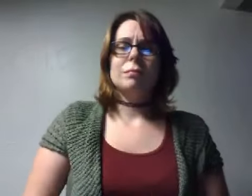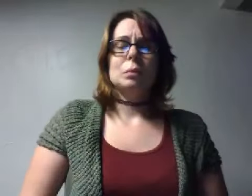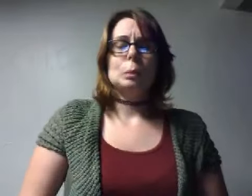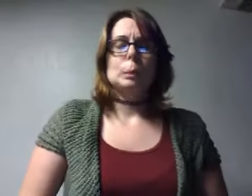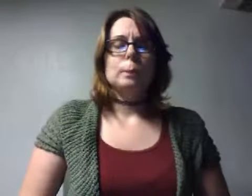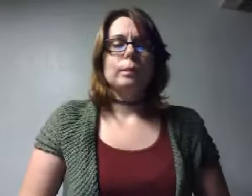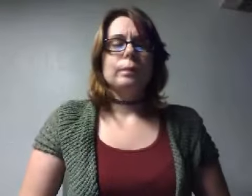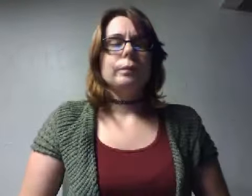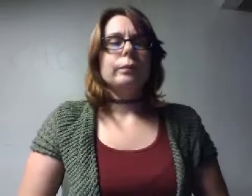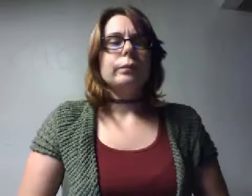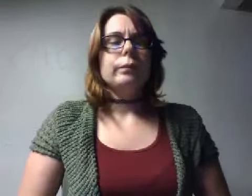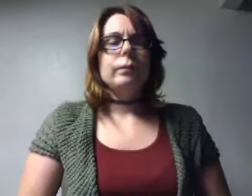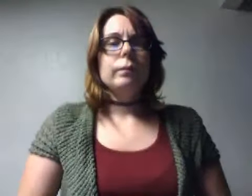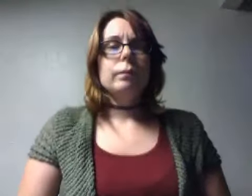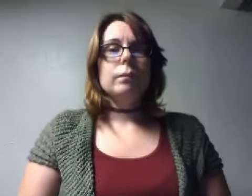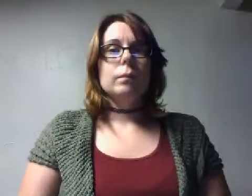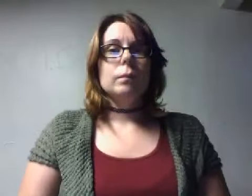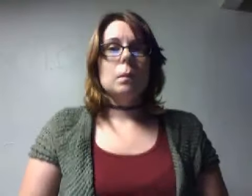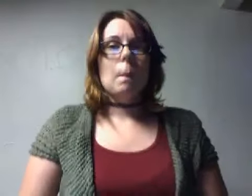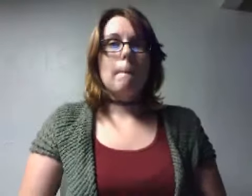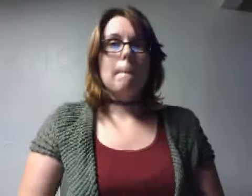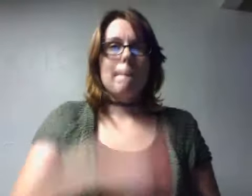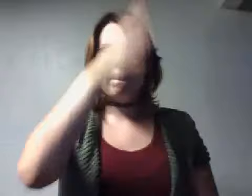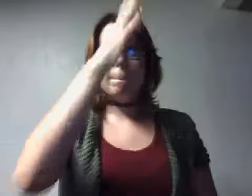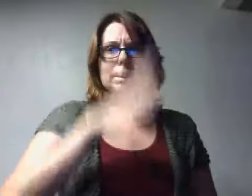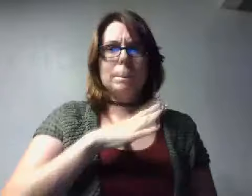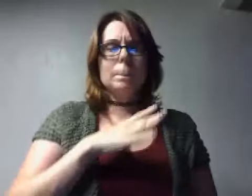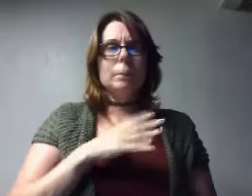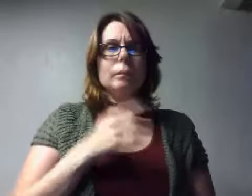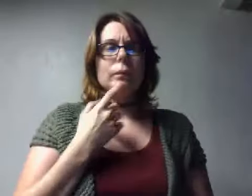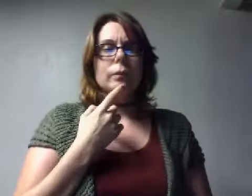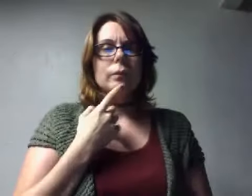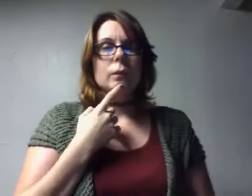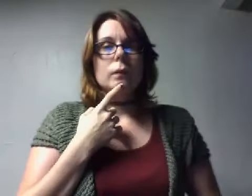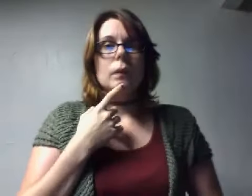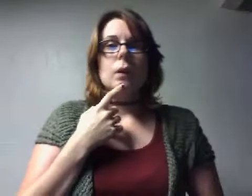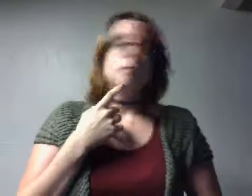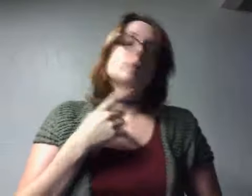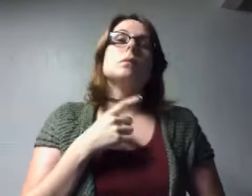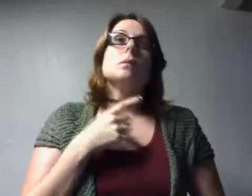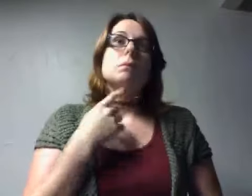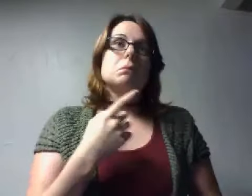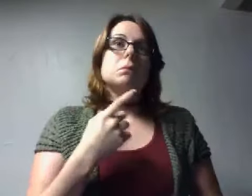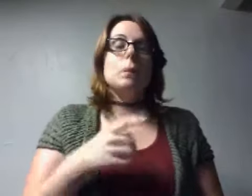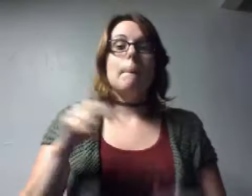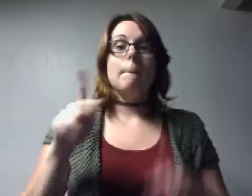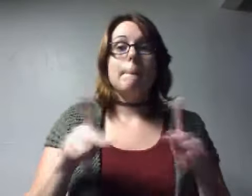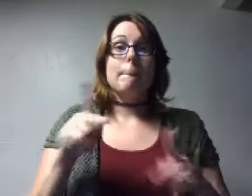said that many people get into doing creative work because they are a creative person, and they like other creative people,